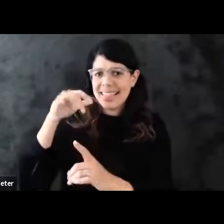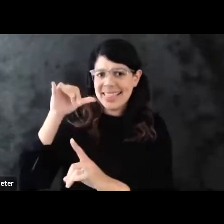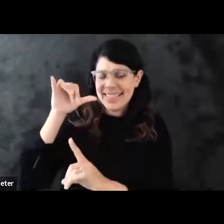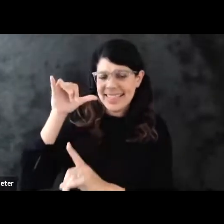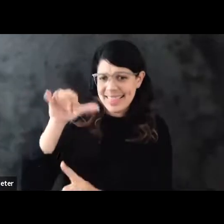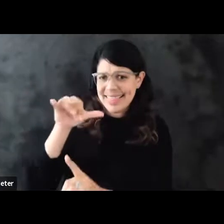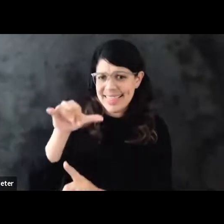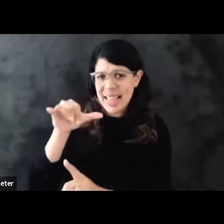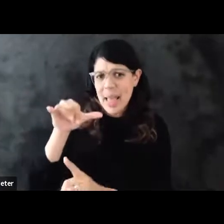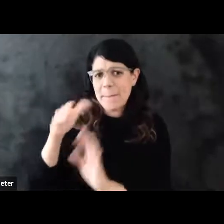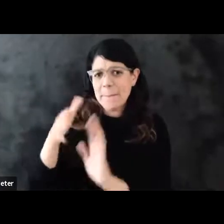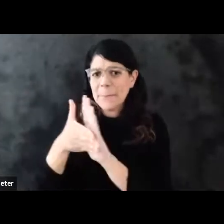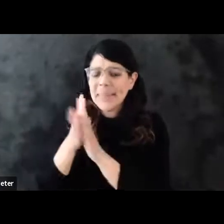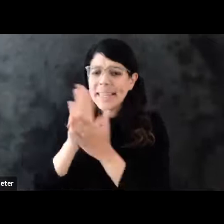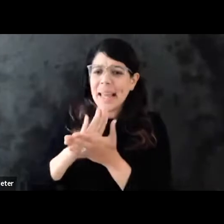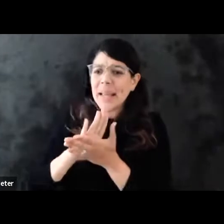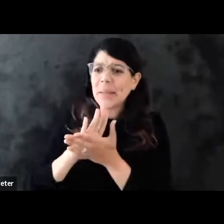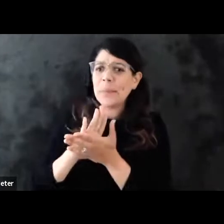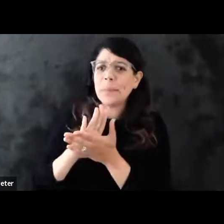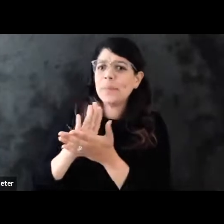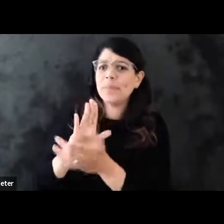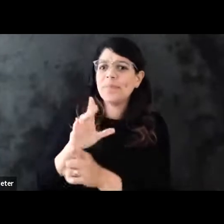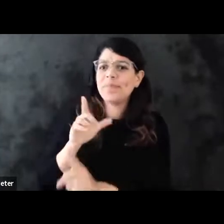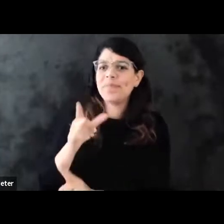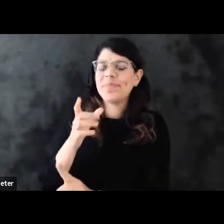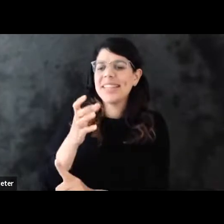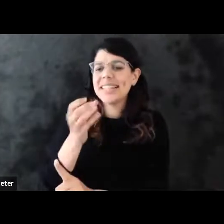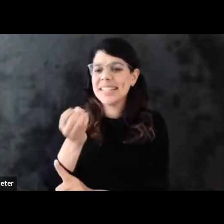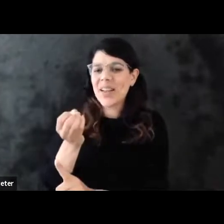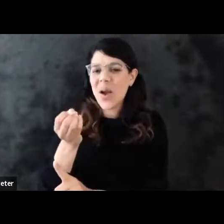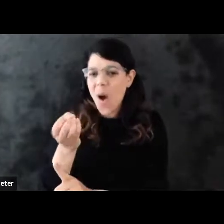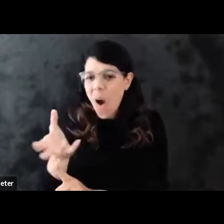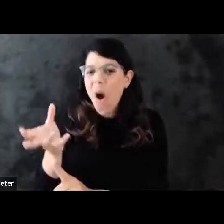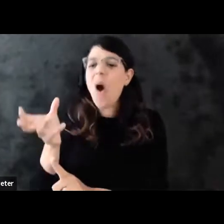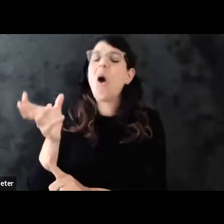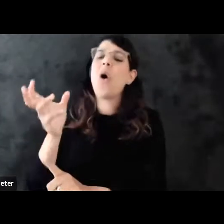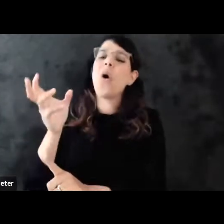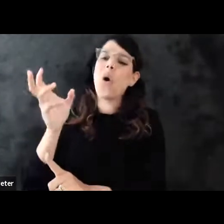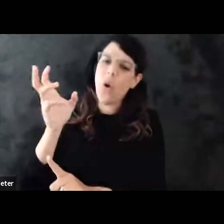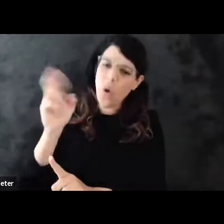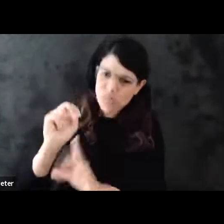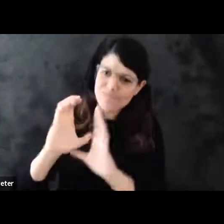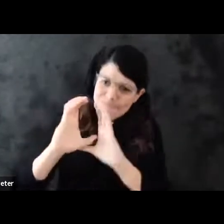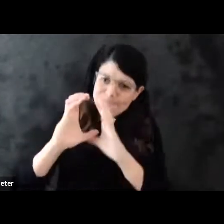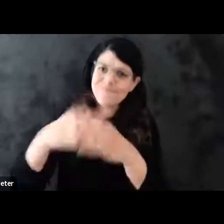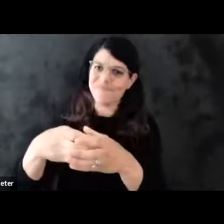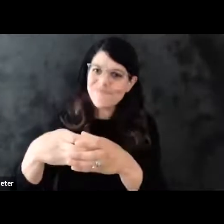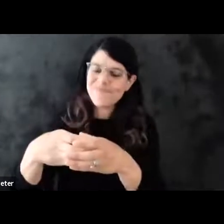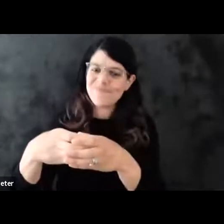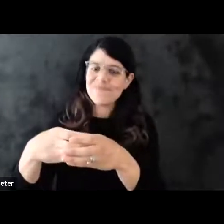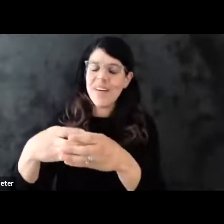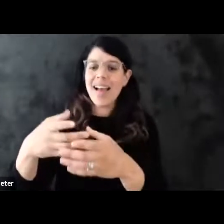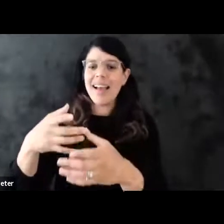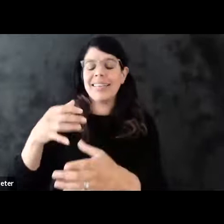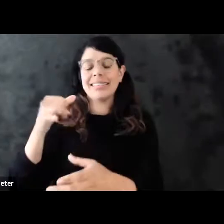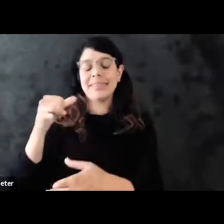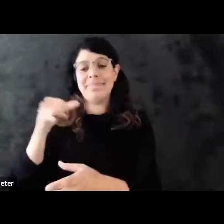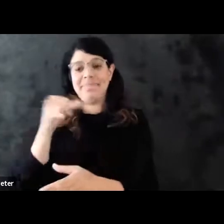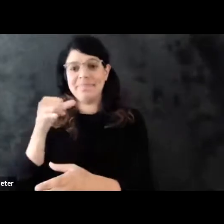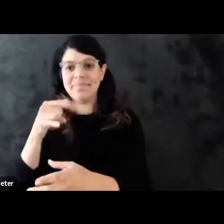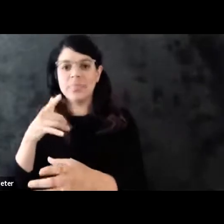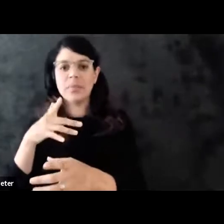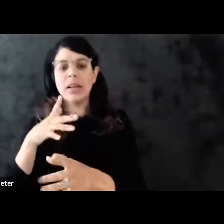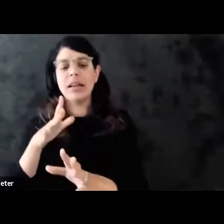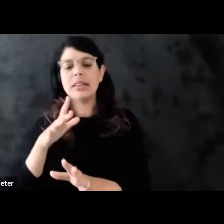of tradition, not only honoring women, but to underscore the important role